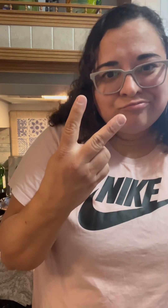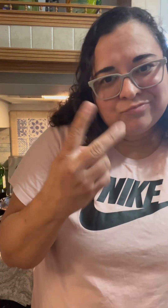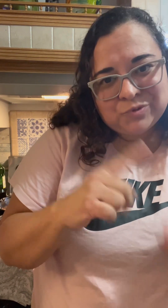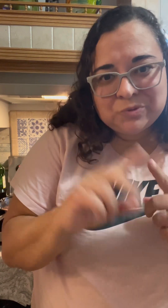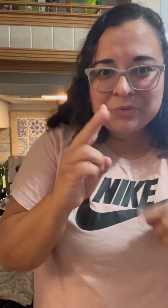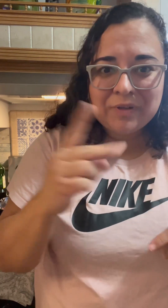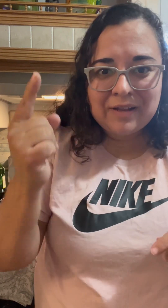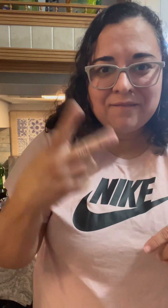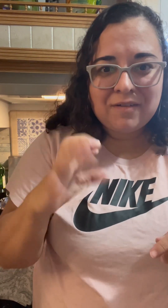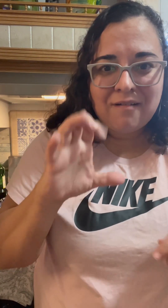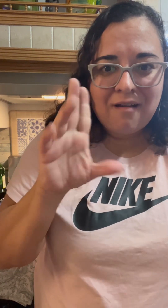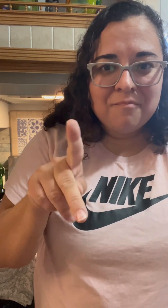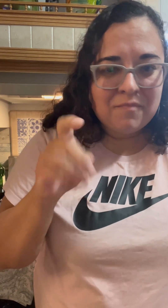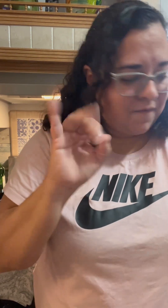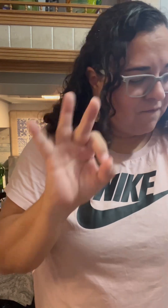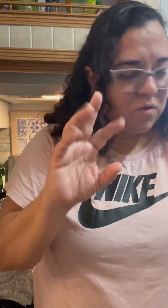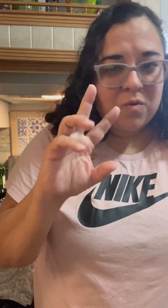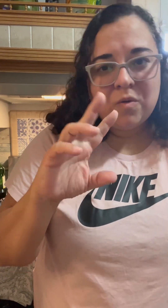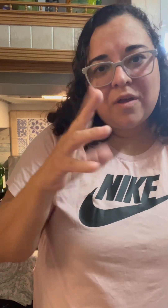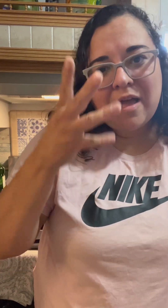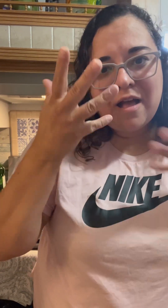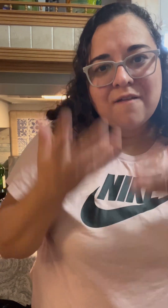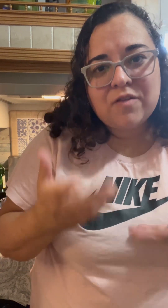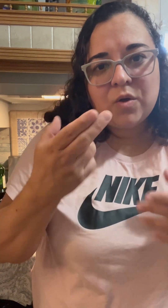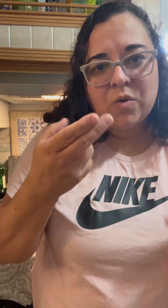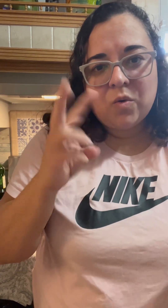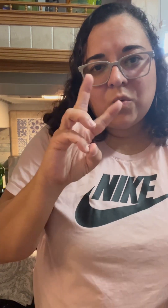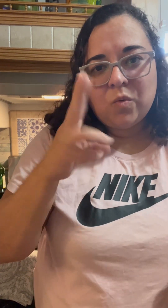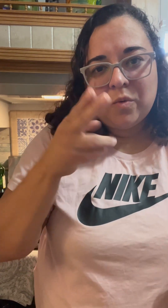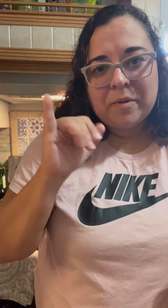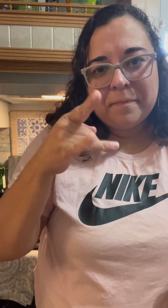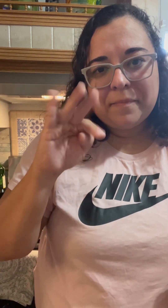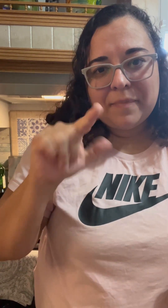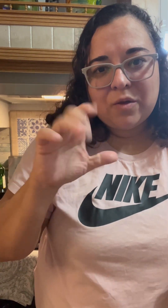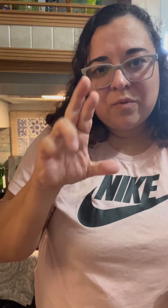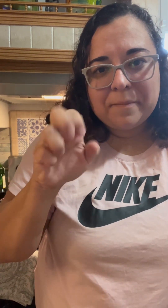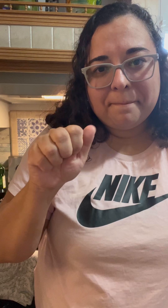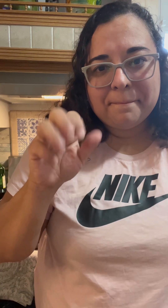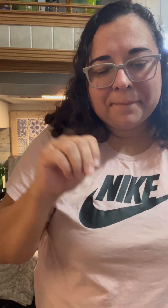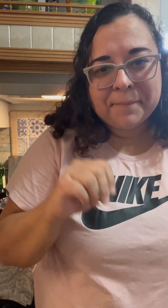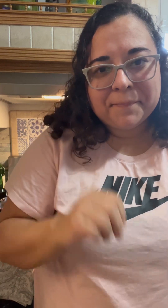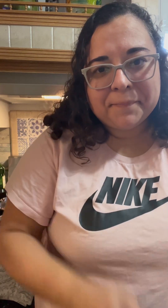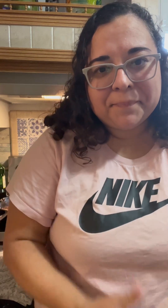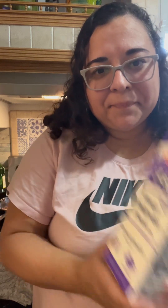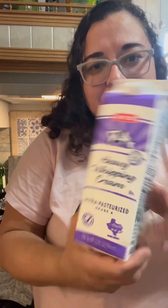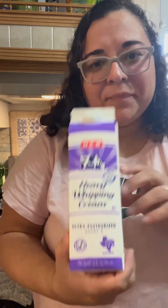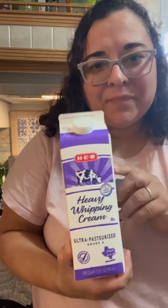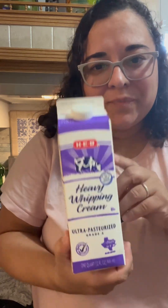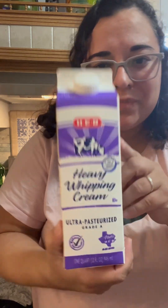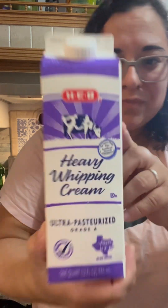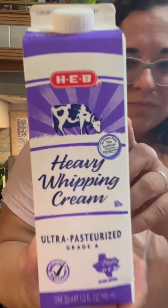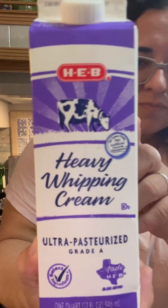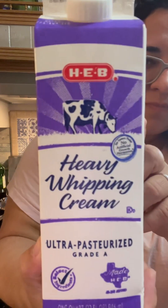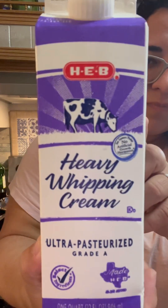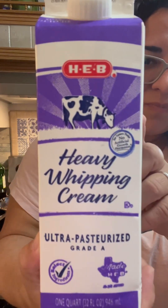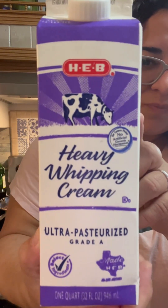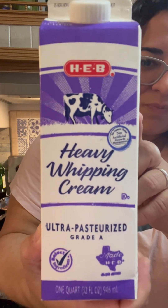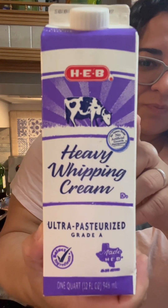So now that the kale is soft, started to boil, I'll add the bacon and sausage and onion. Mix it in with that.